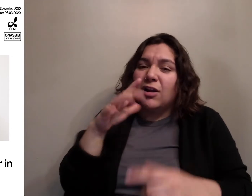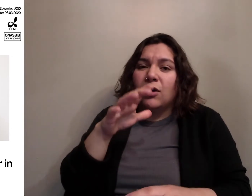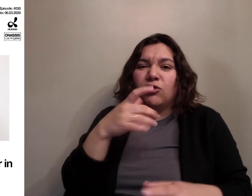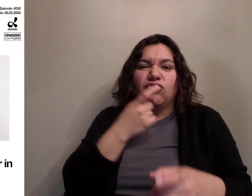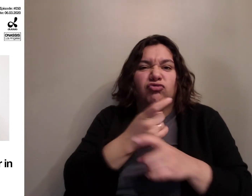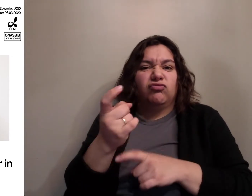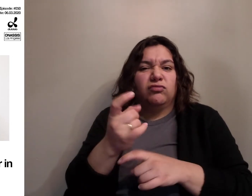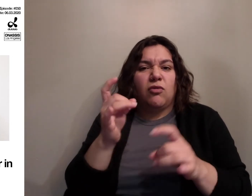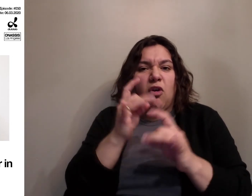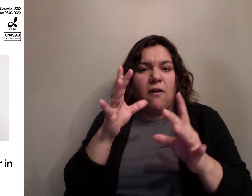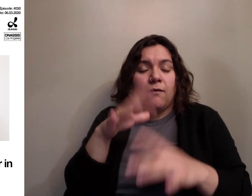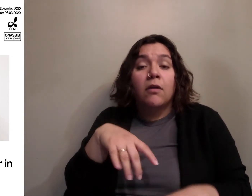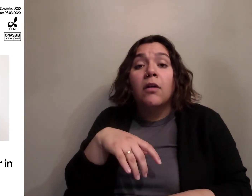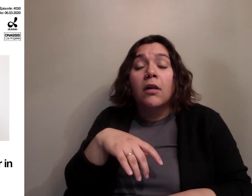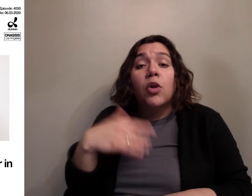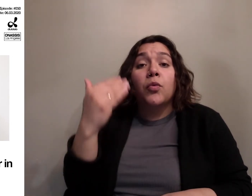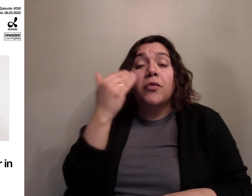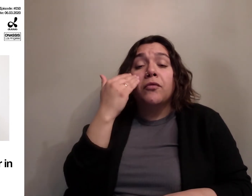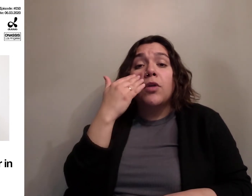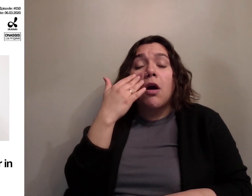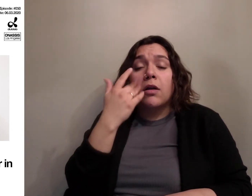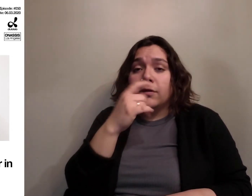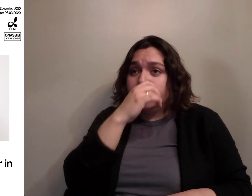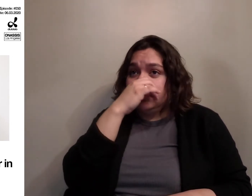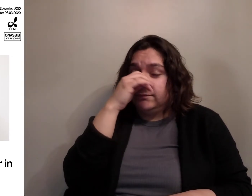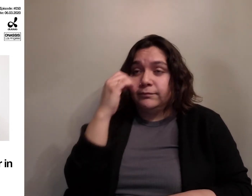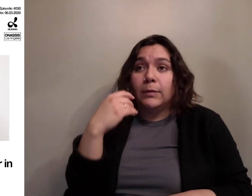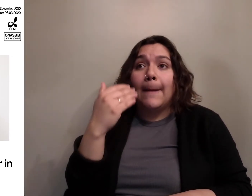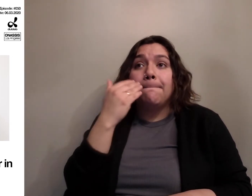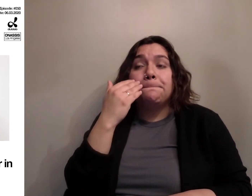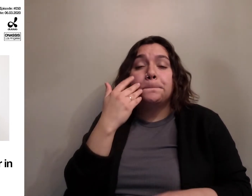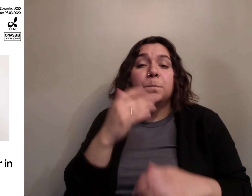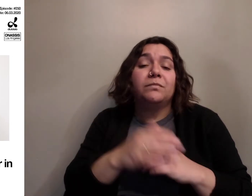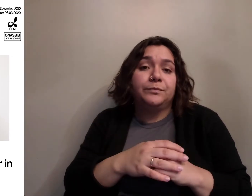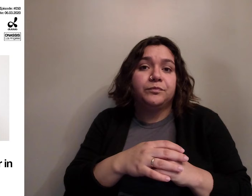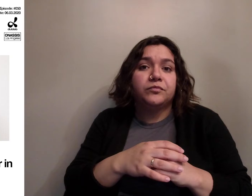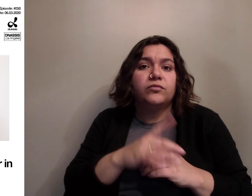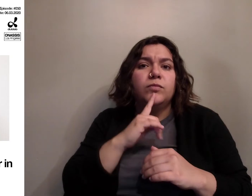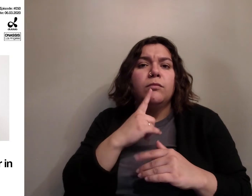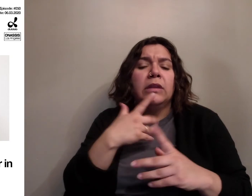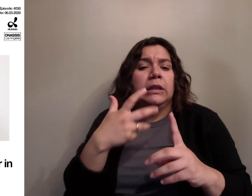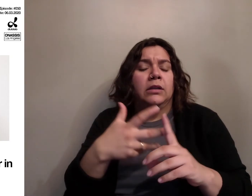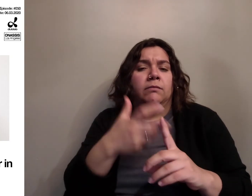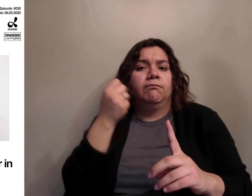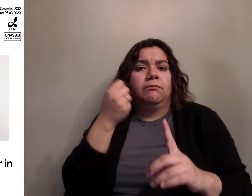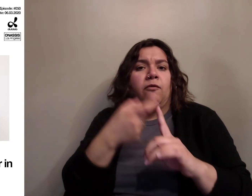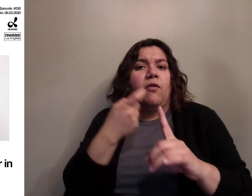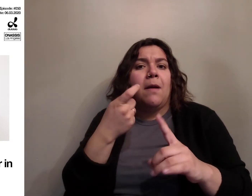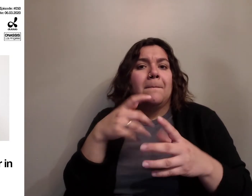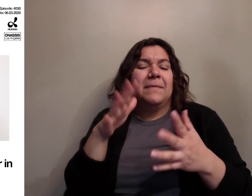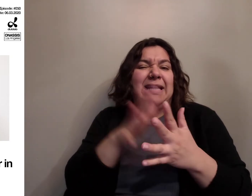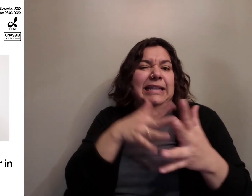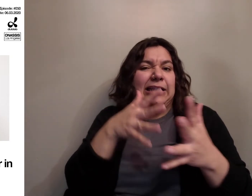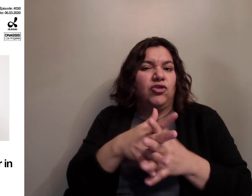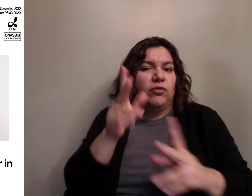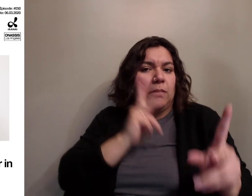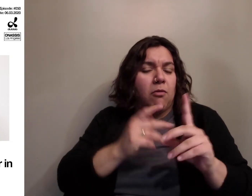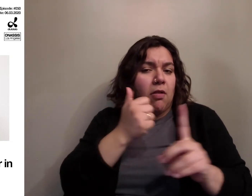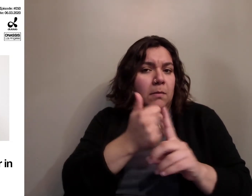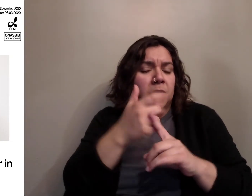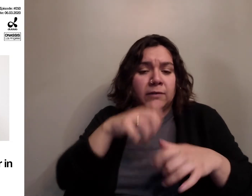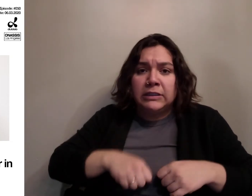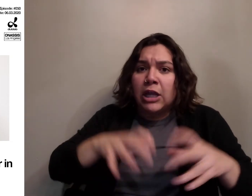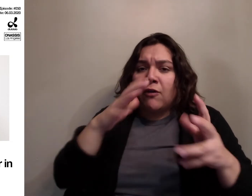Black people have always known this country to be corrupt and to be, sitting on the backs of